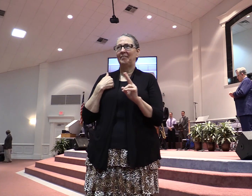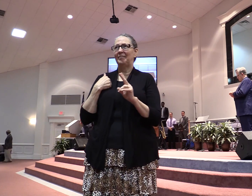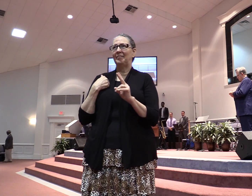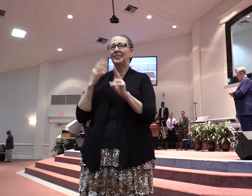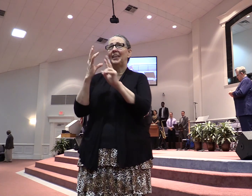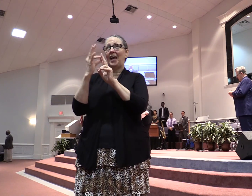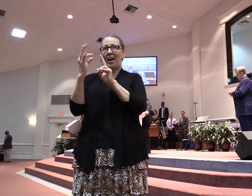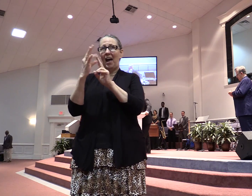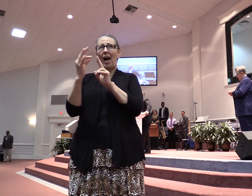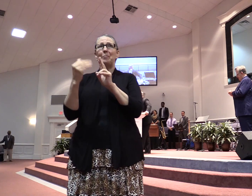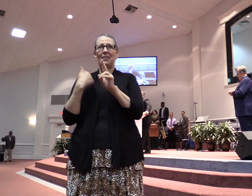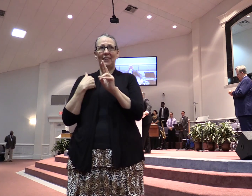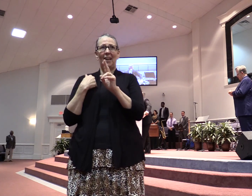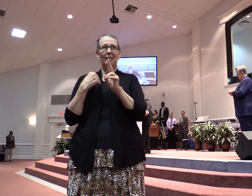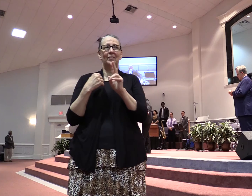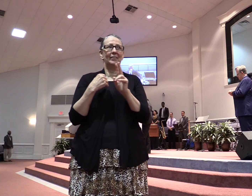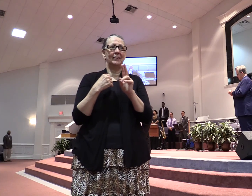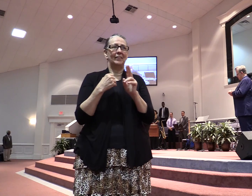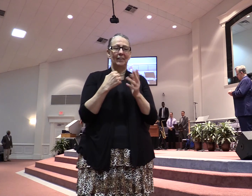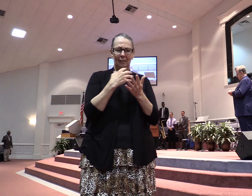Say it again.